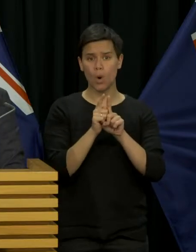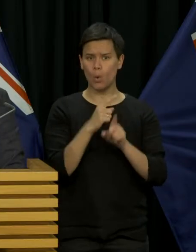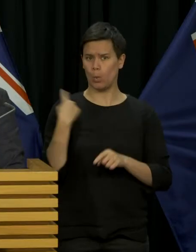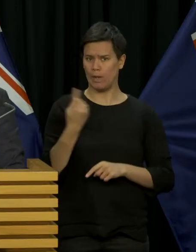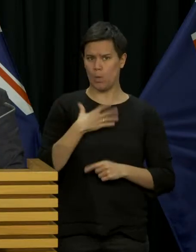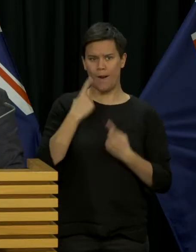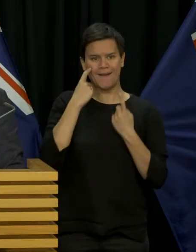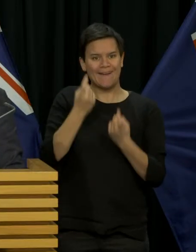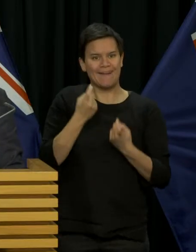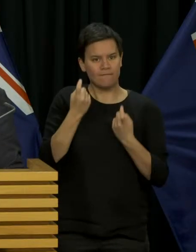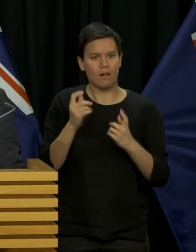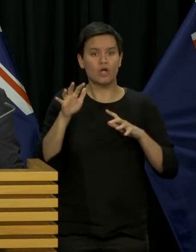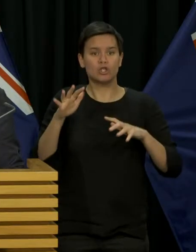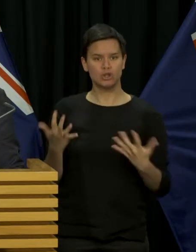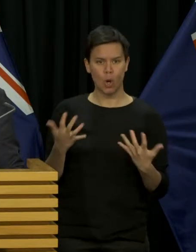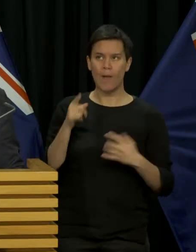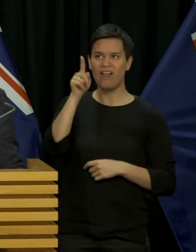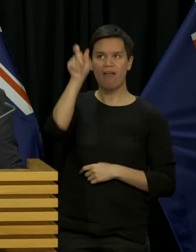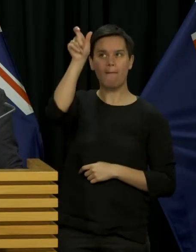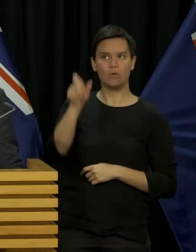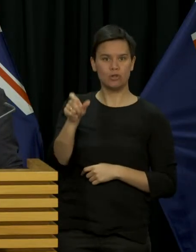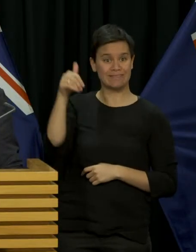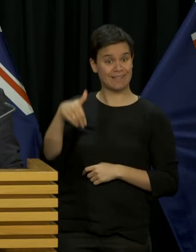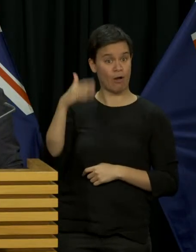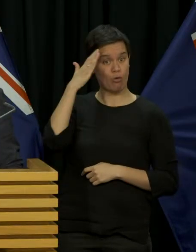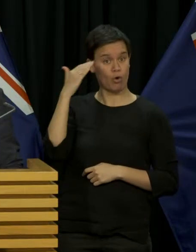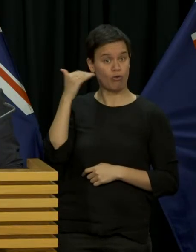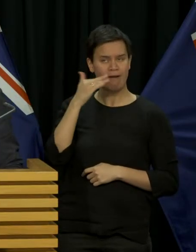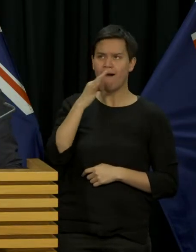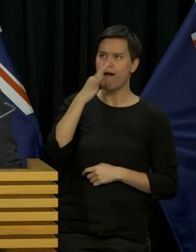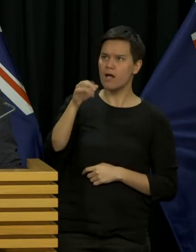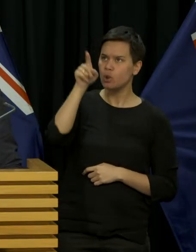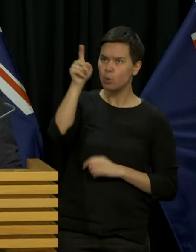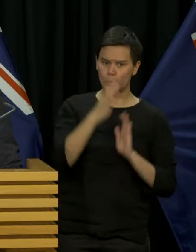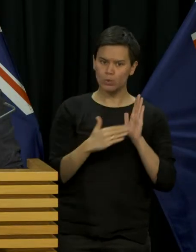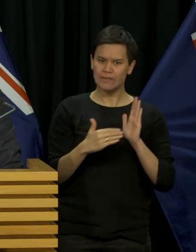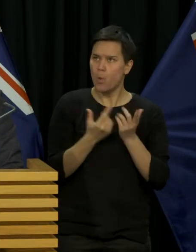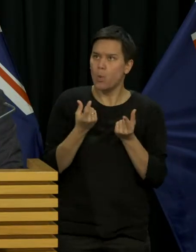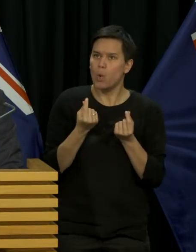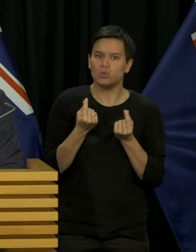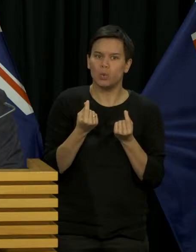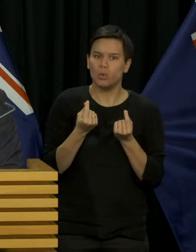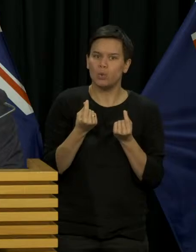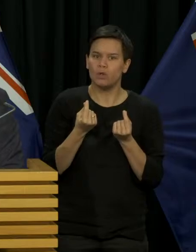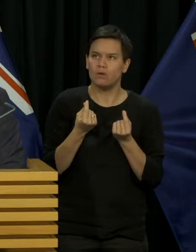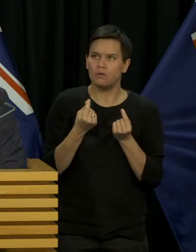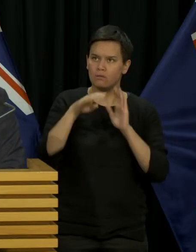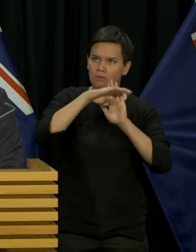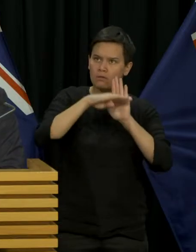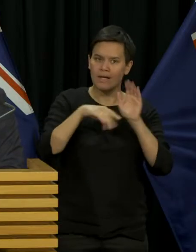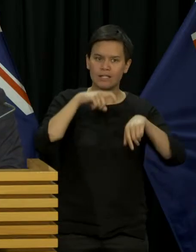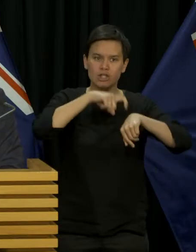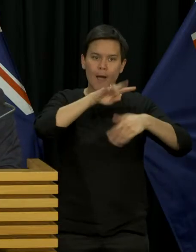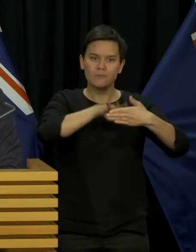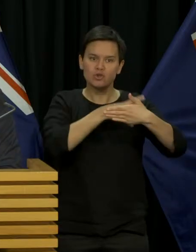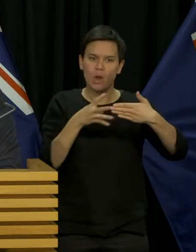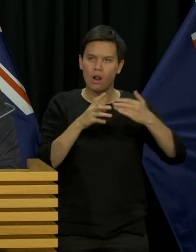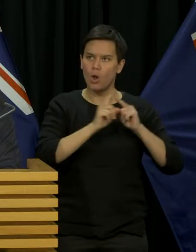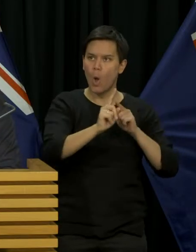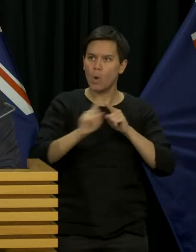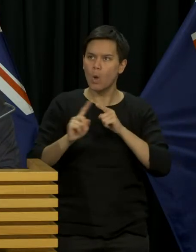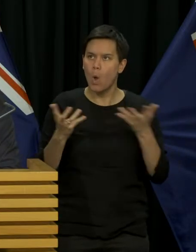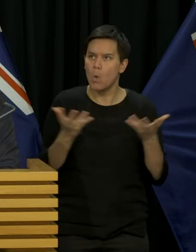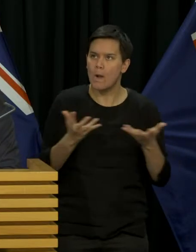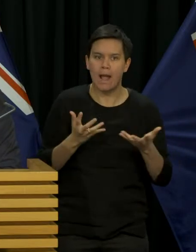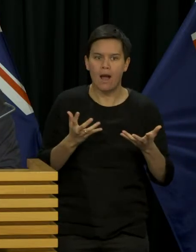into the individual's movements over the past month whilst in New Zealand. At this point, the risk to public health